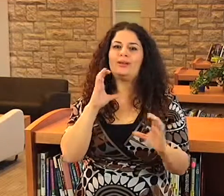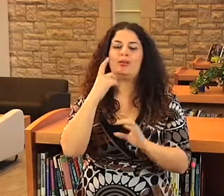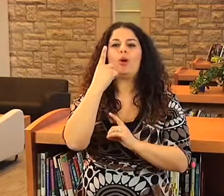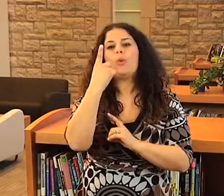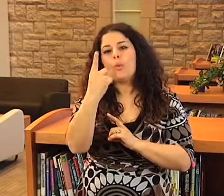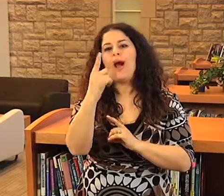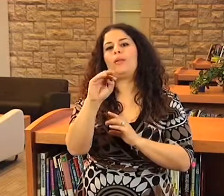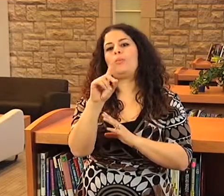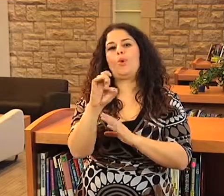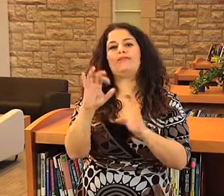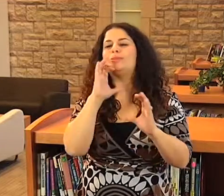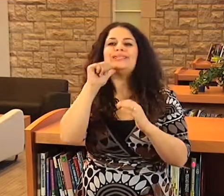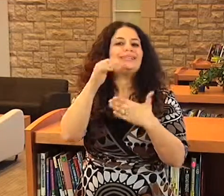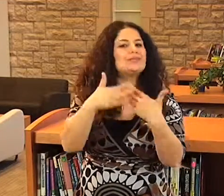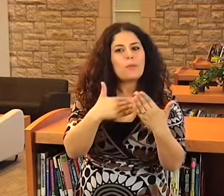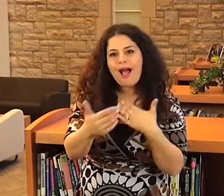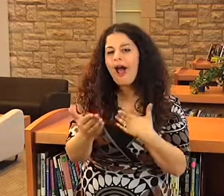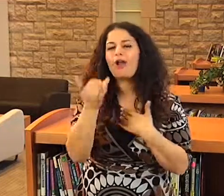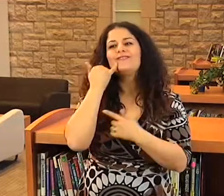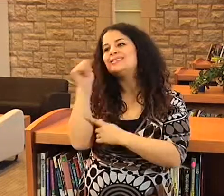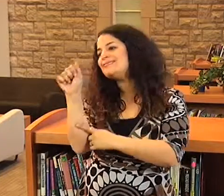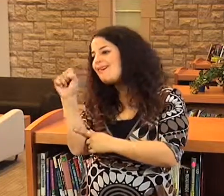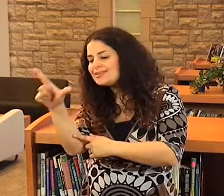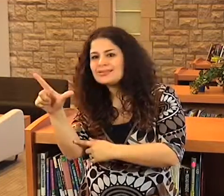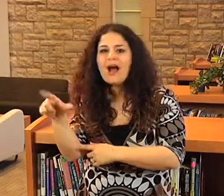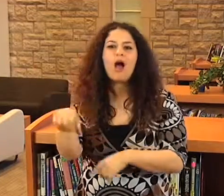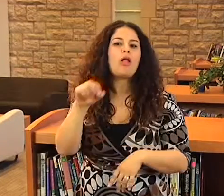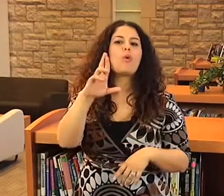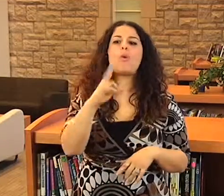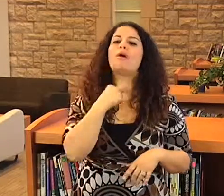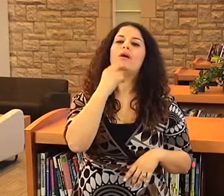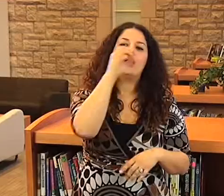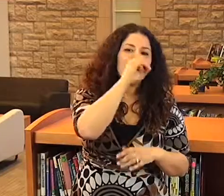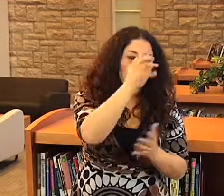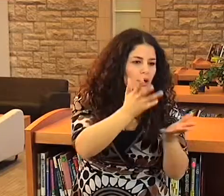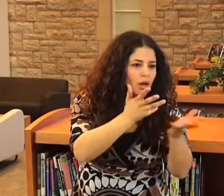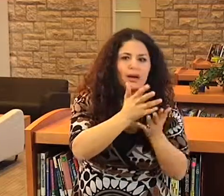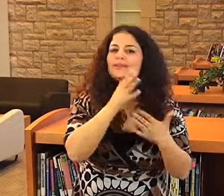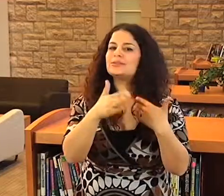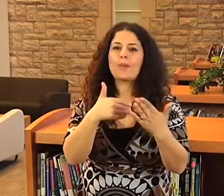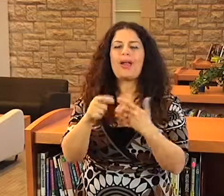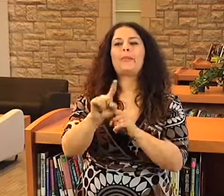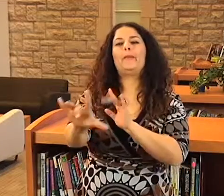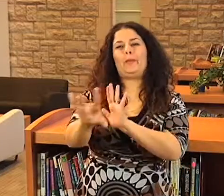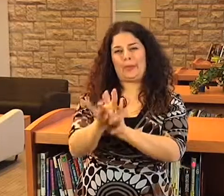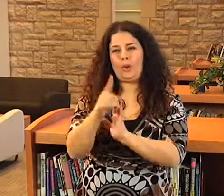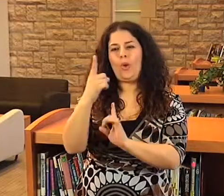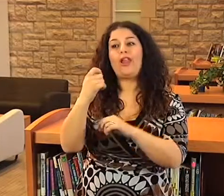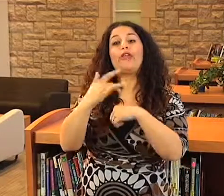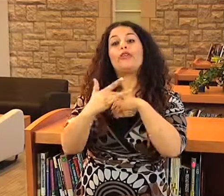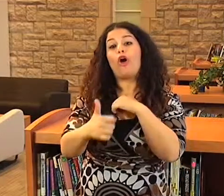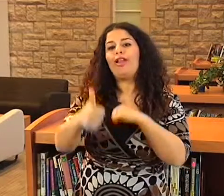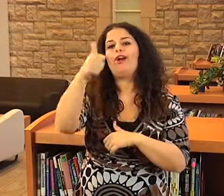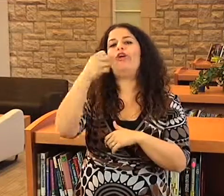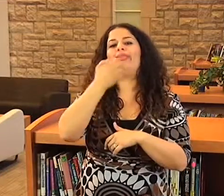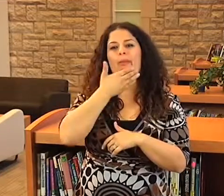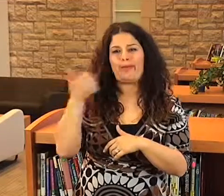is to pick a mode of communication, one mode of communication. Doesn't matter if it's ASL or oral or whatever, but pick one.